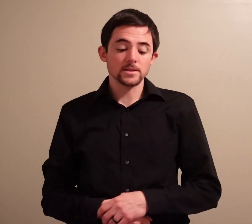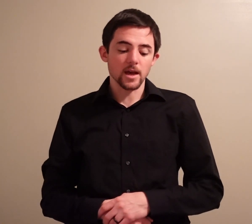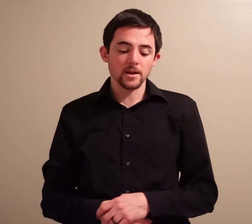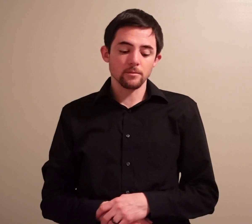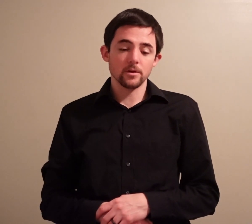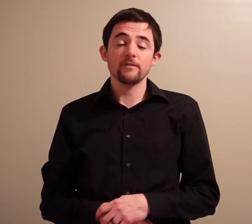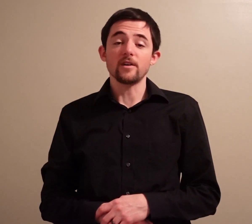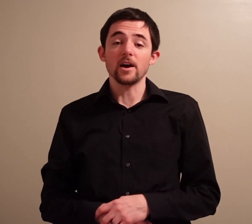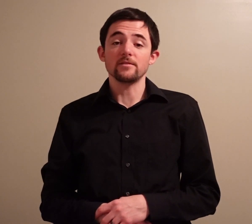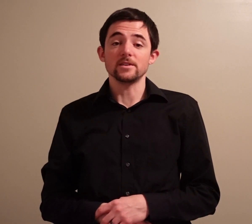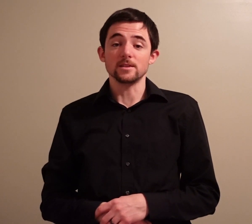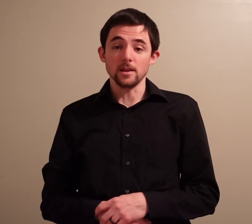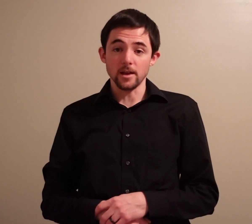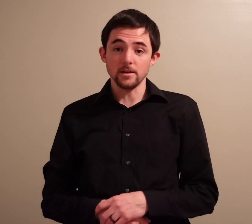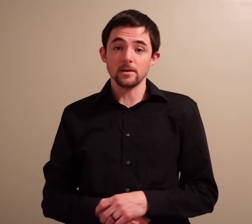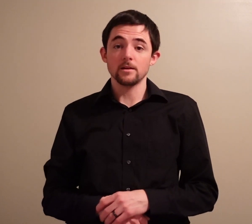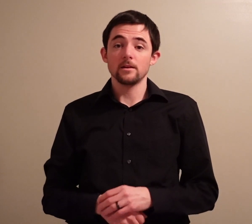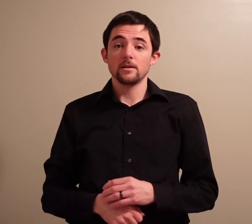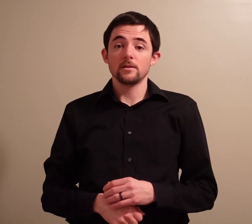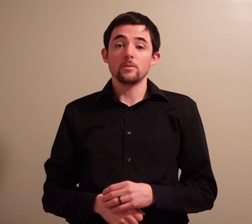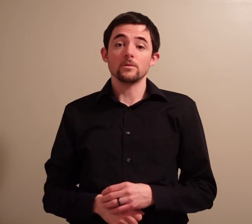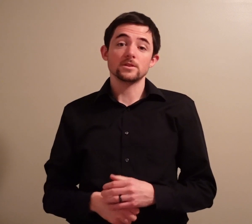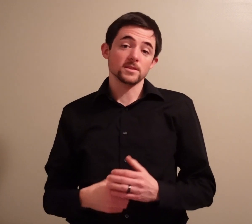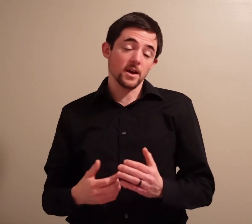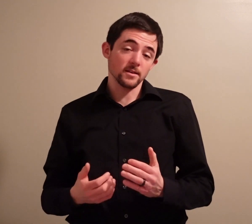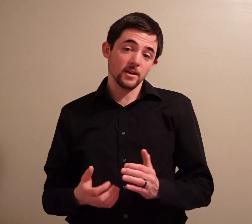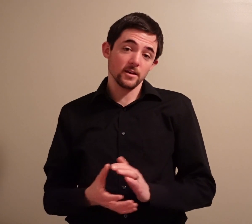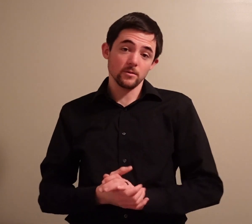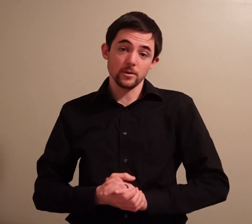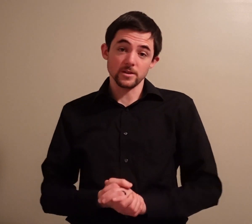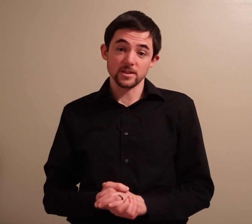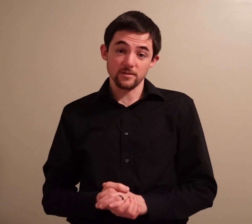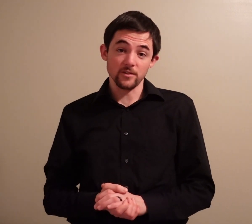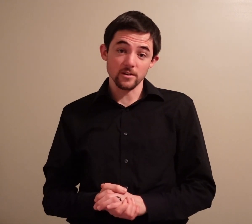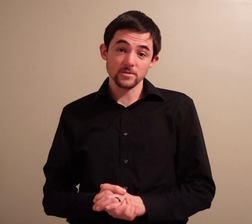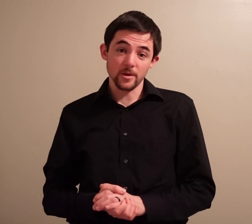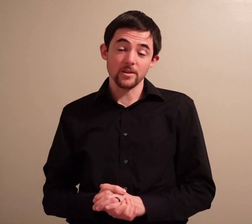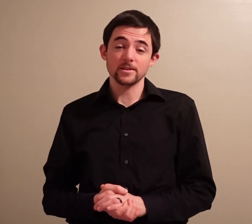sign number 5 is leg. To sign leg, we're just going to fingerspell this,